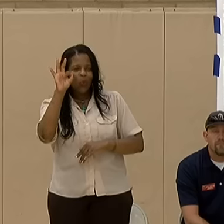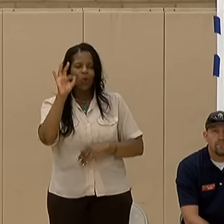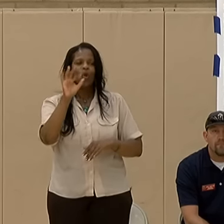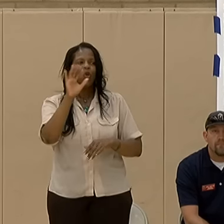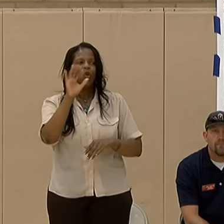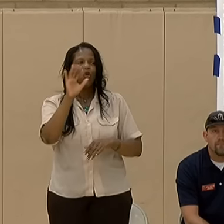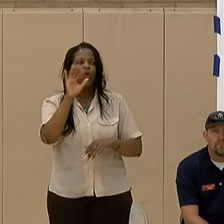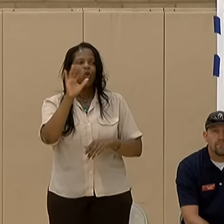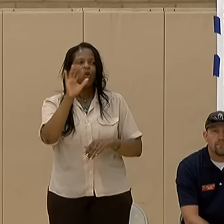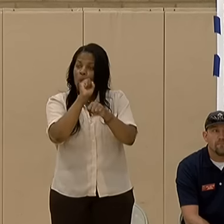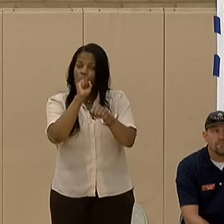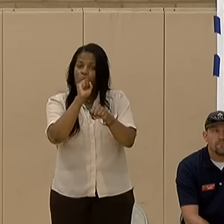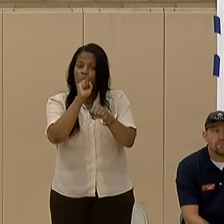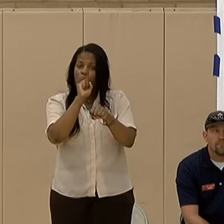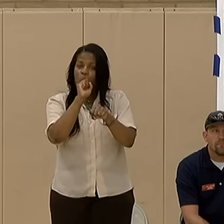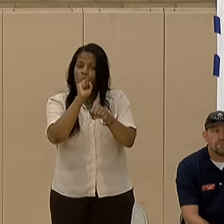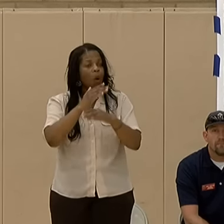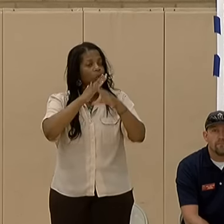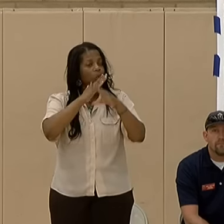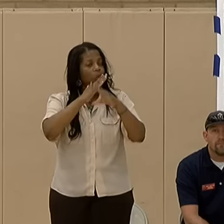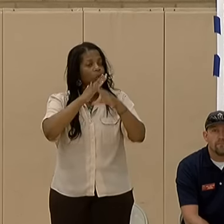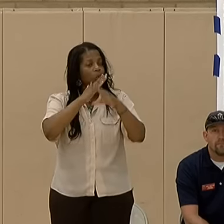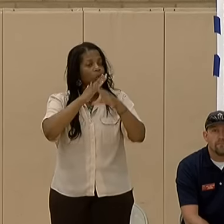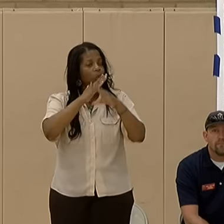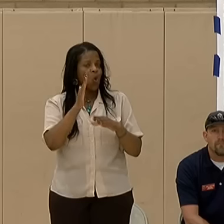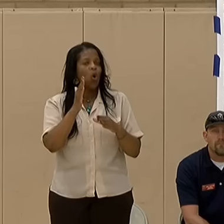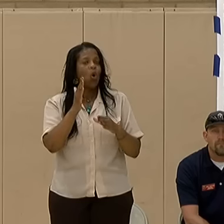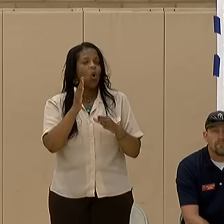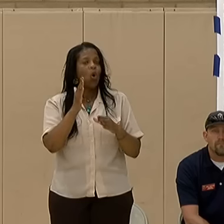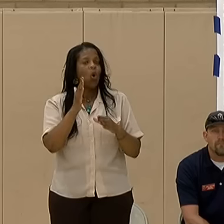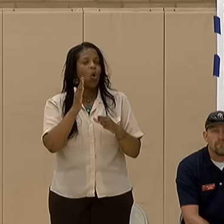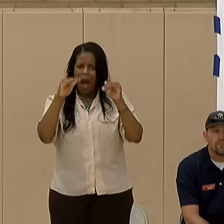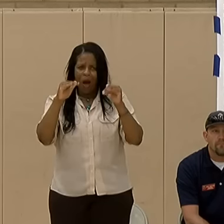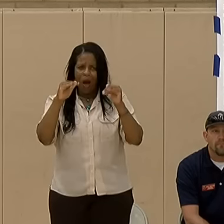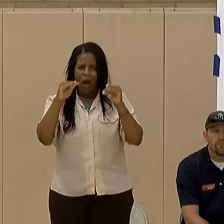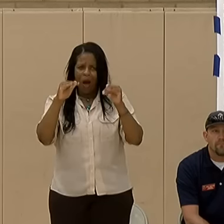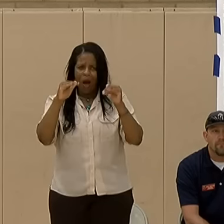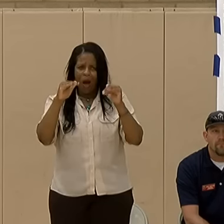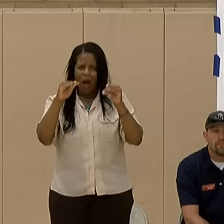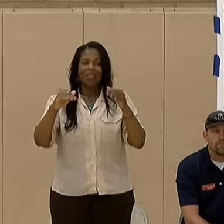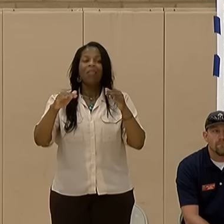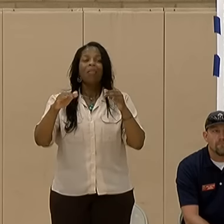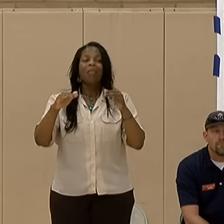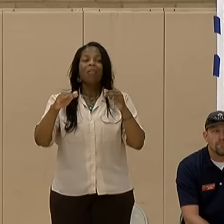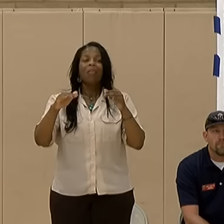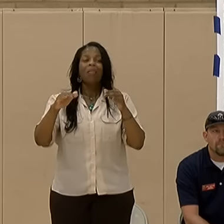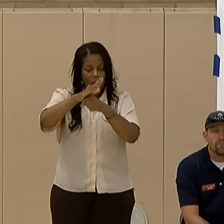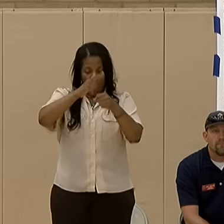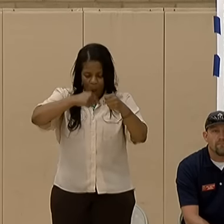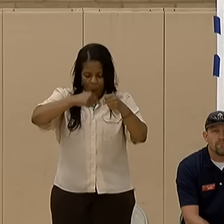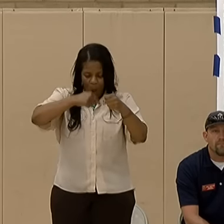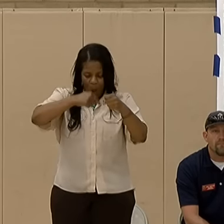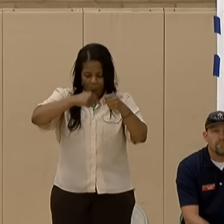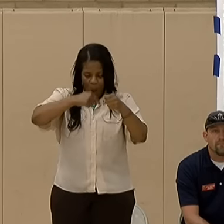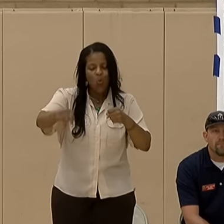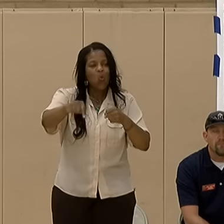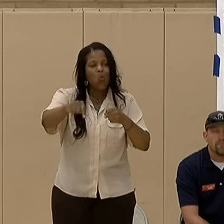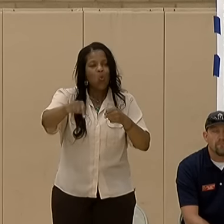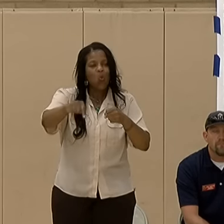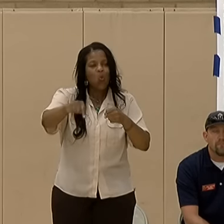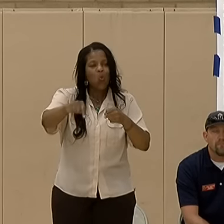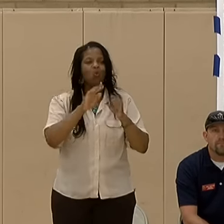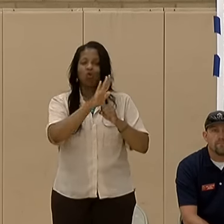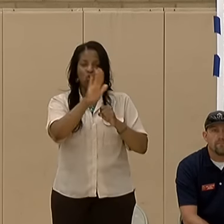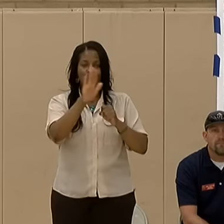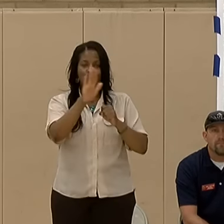your house allows our firefighters a better chance to save your house. And